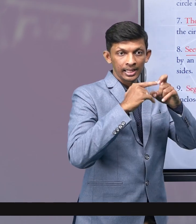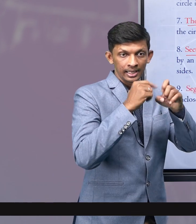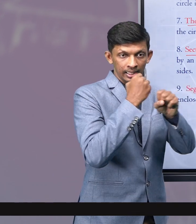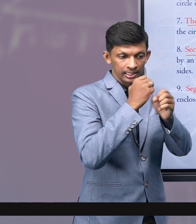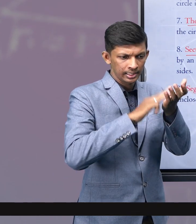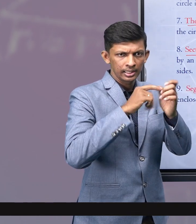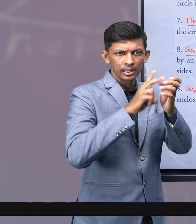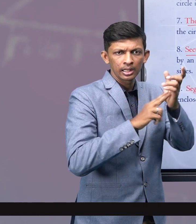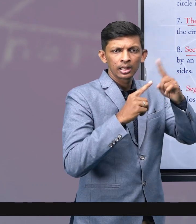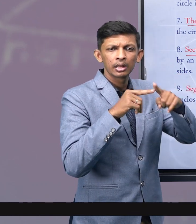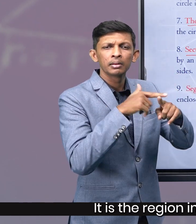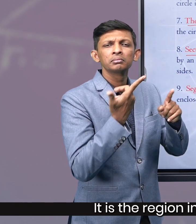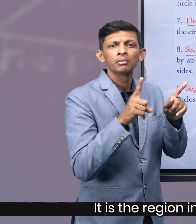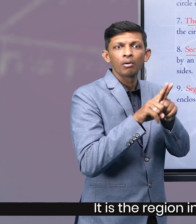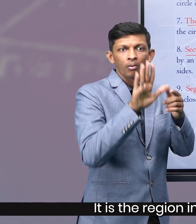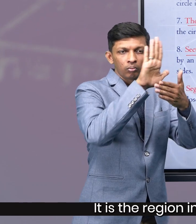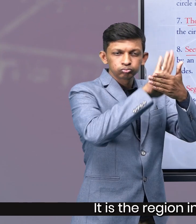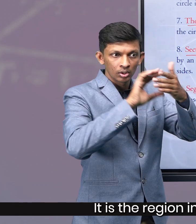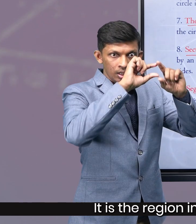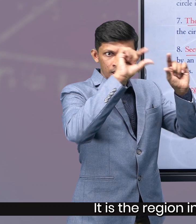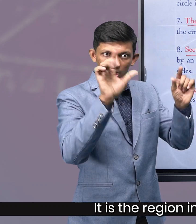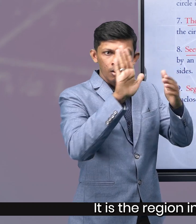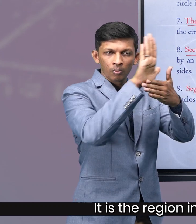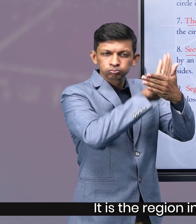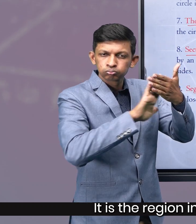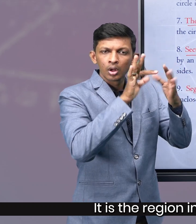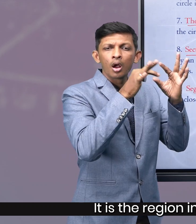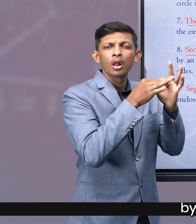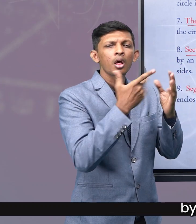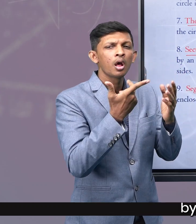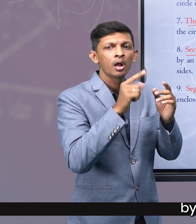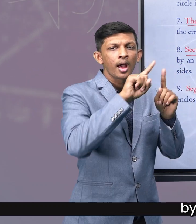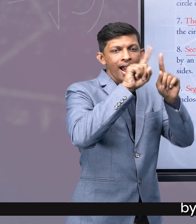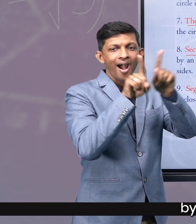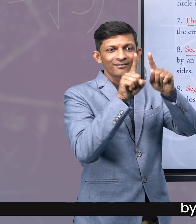Segment. It is a region in the interior of the circle enclosed by an arc and a chord.